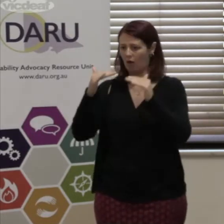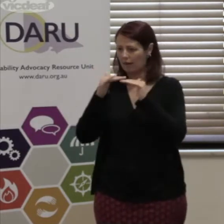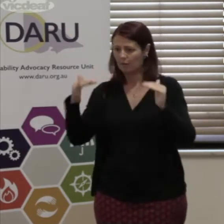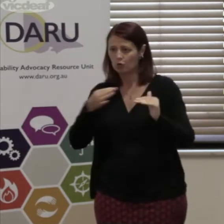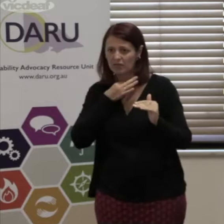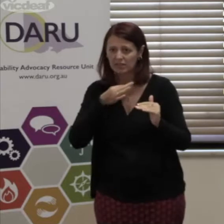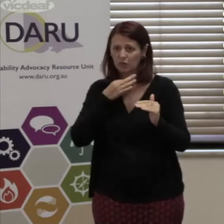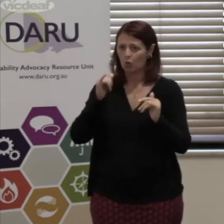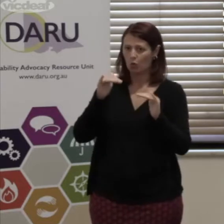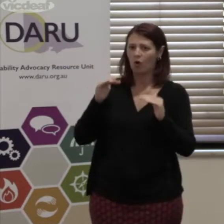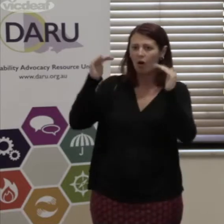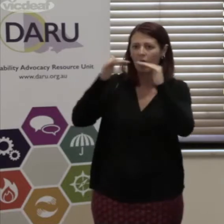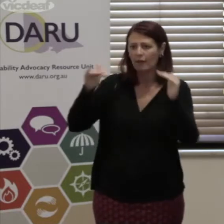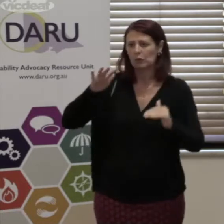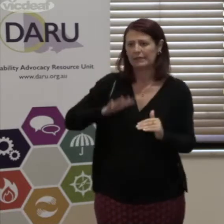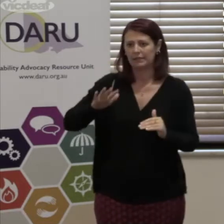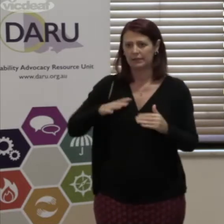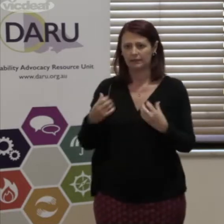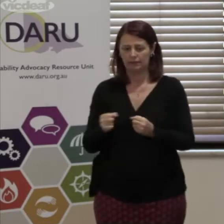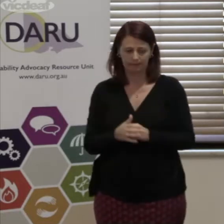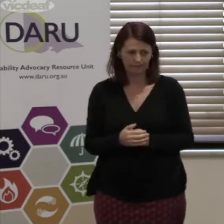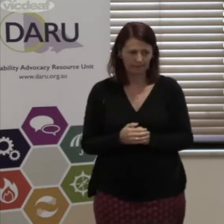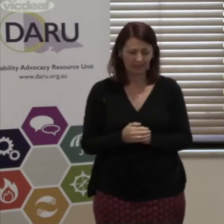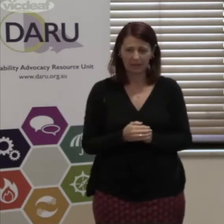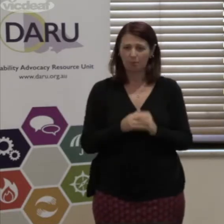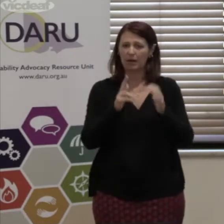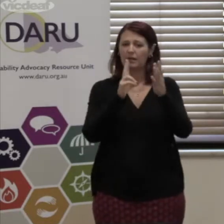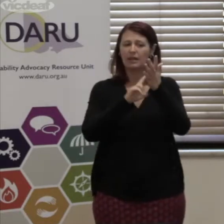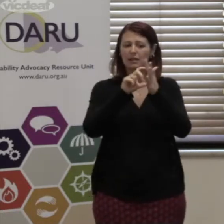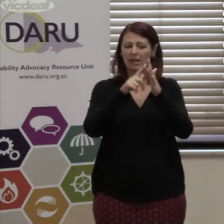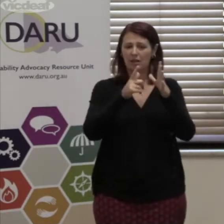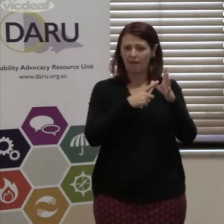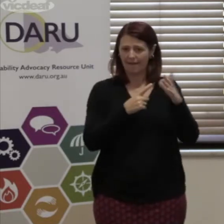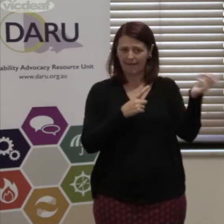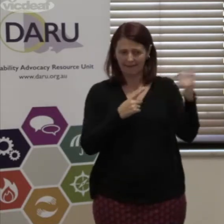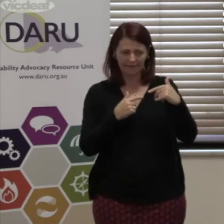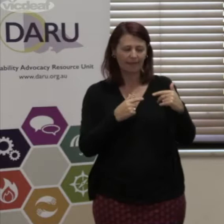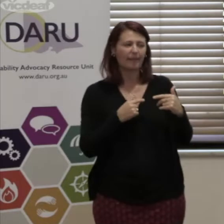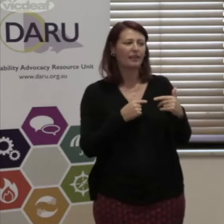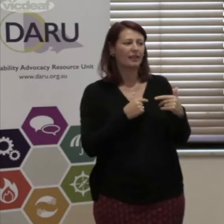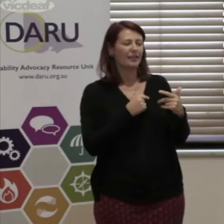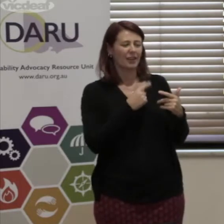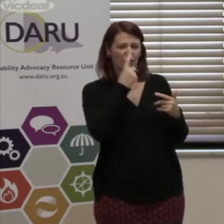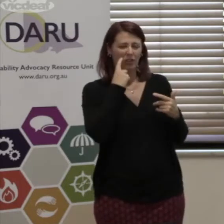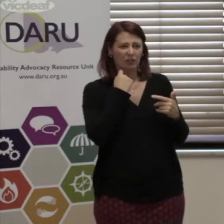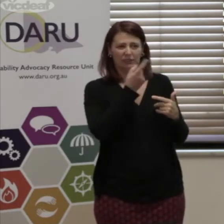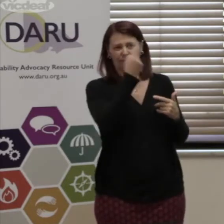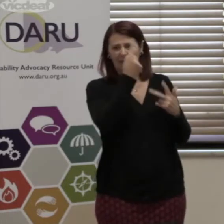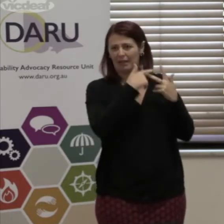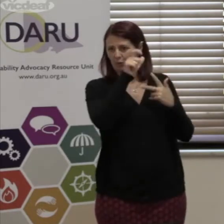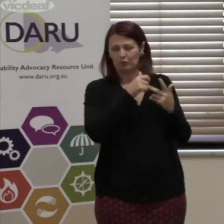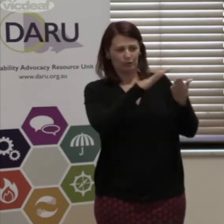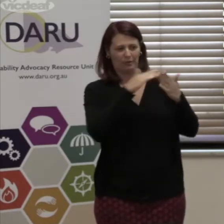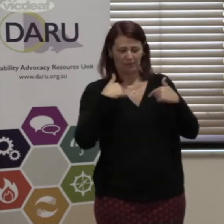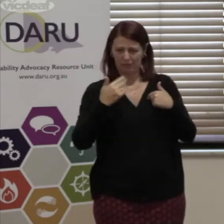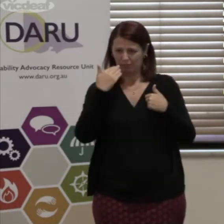needs. But the message from the agency, when I look to try and get someone else to come and help me do this presentation,